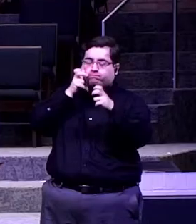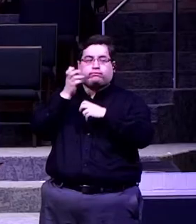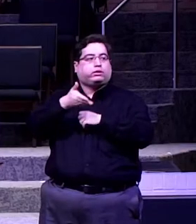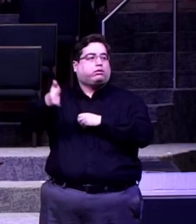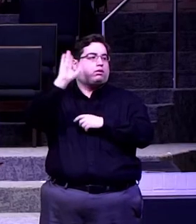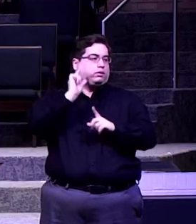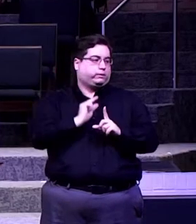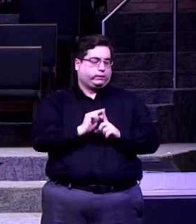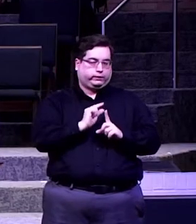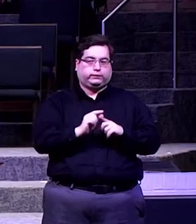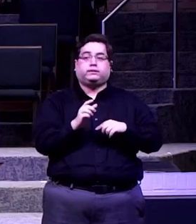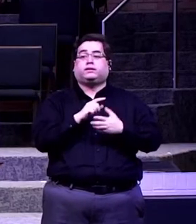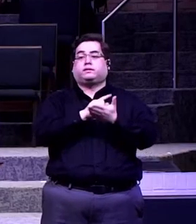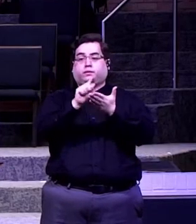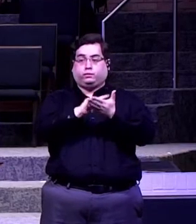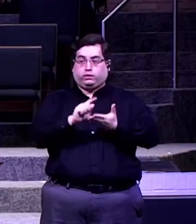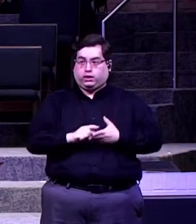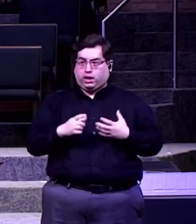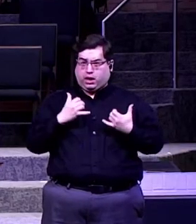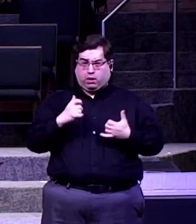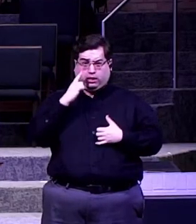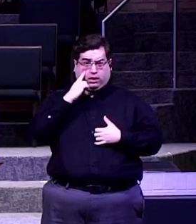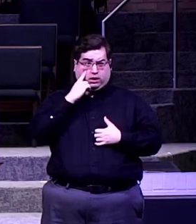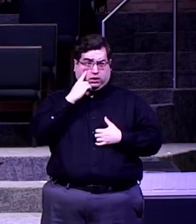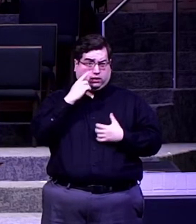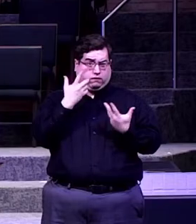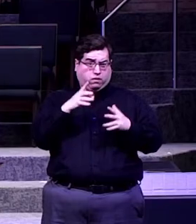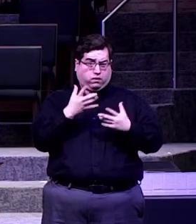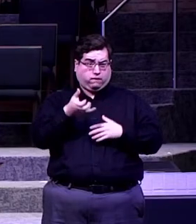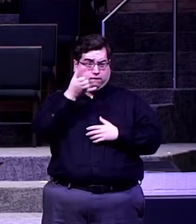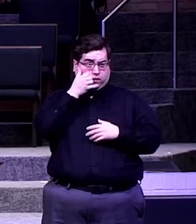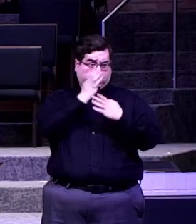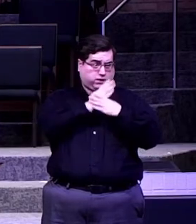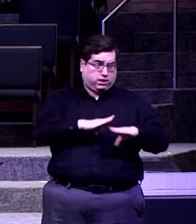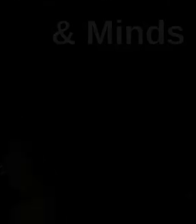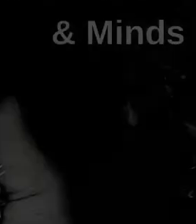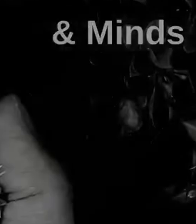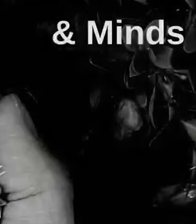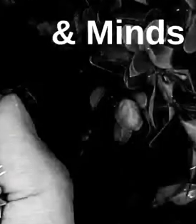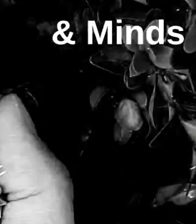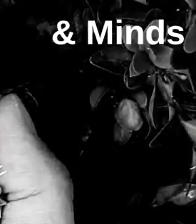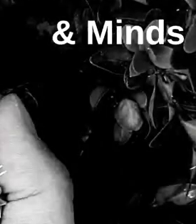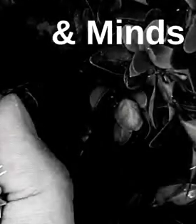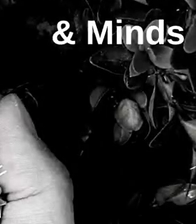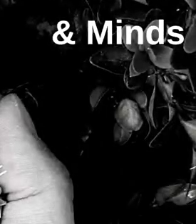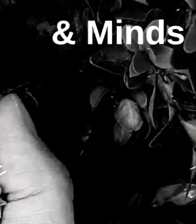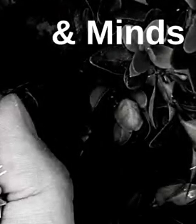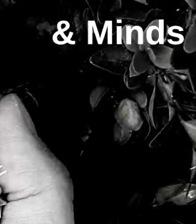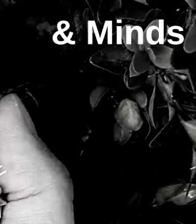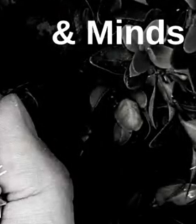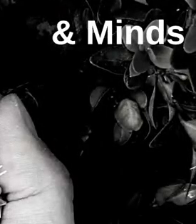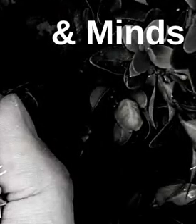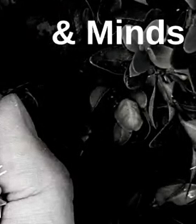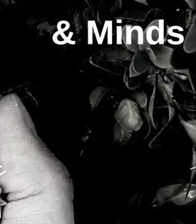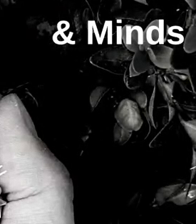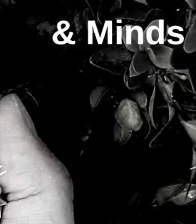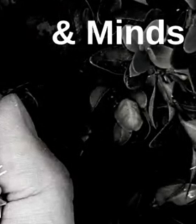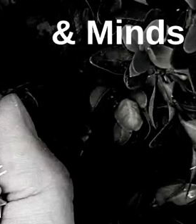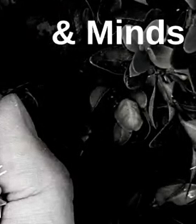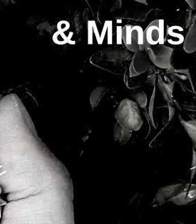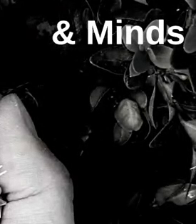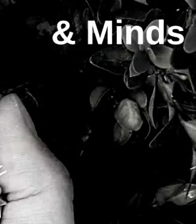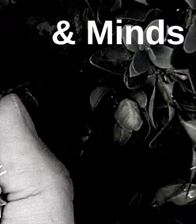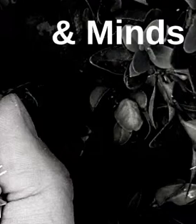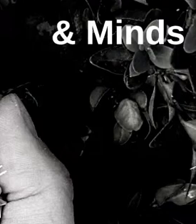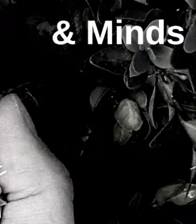week. Now, I believe you may have already silenced your cell phones. If not, if you would go ahead and put your cell phones on vibrate or silent